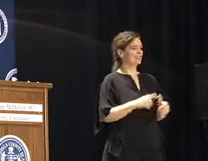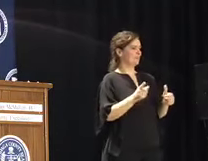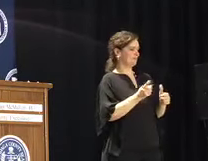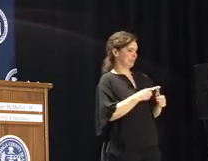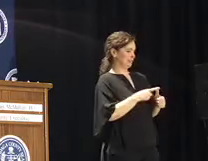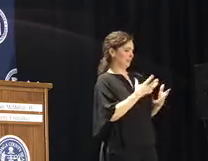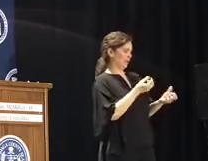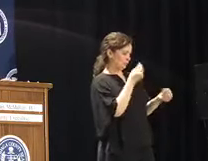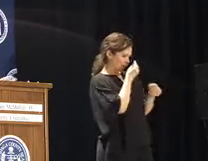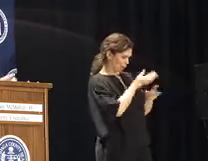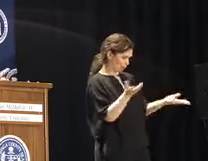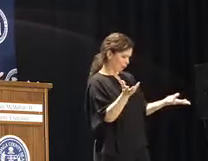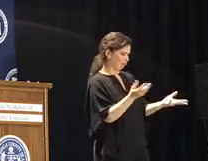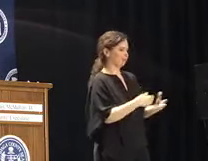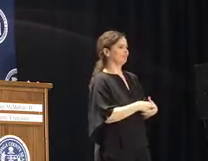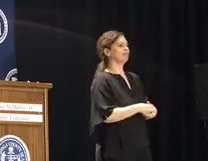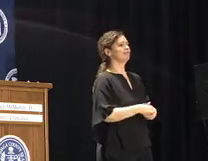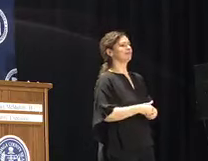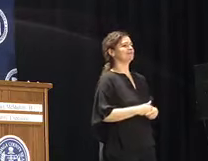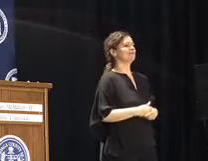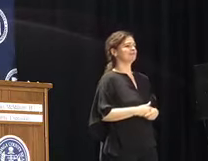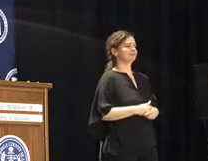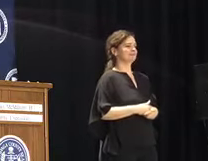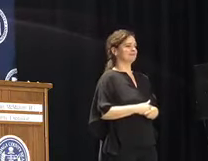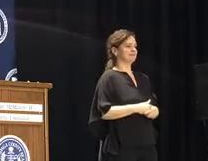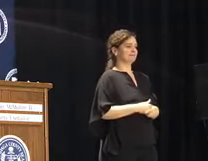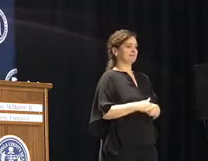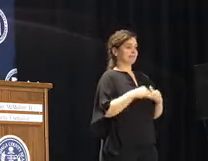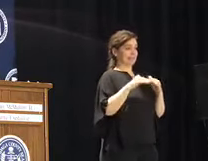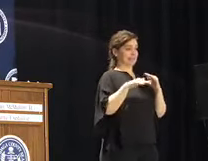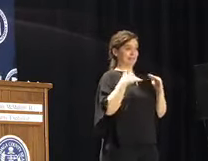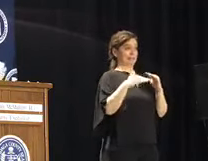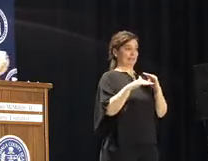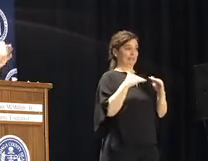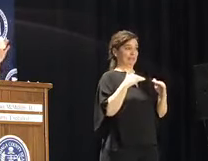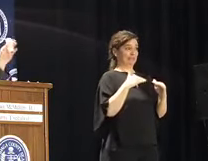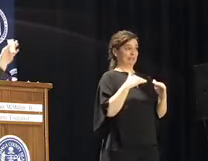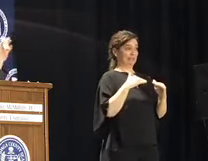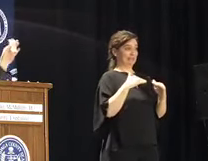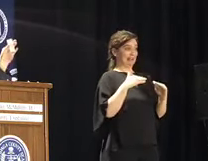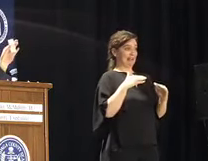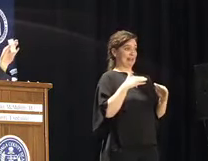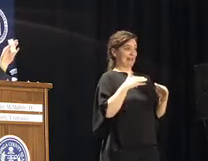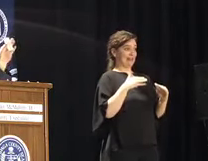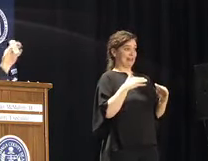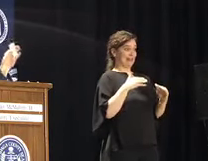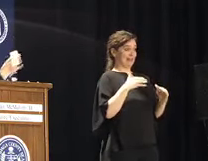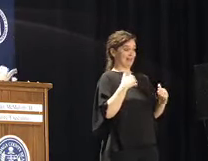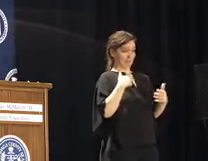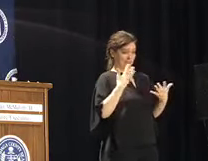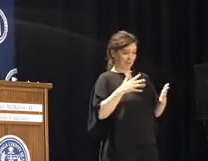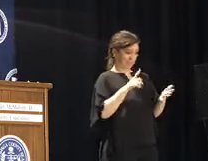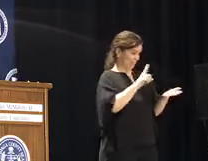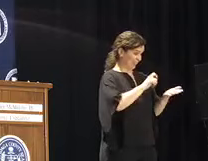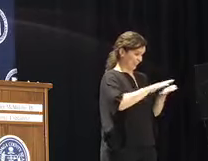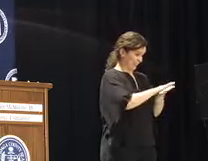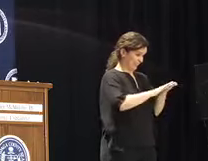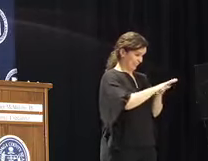got the good news for everybody who's written me these emails is right after I touch this podium, I spray my hands with my